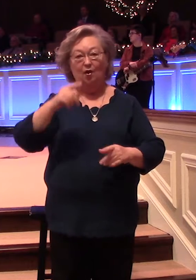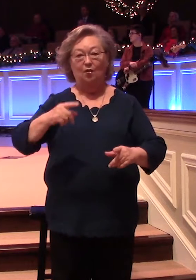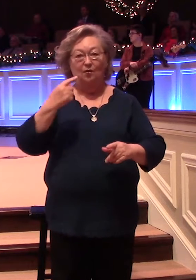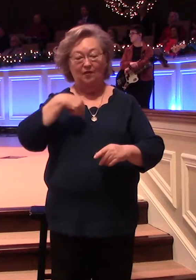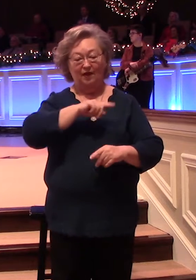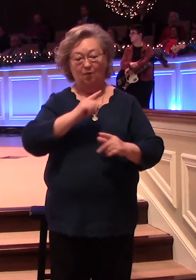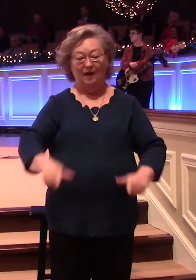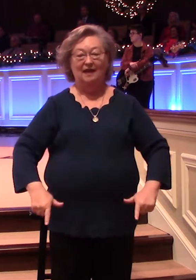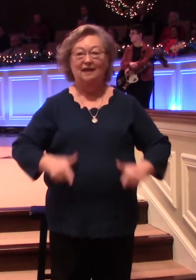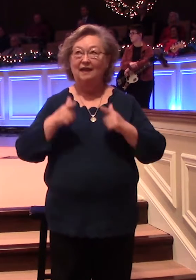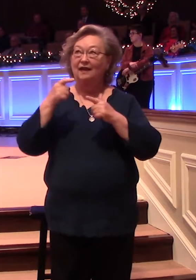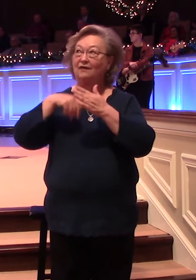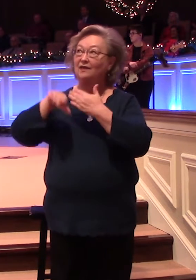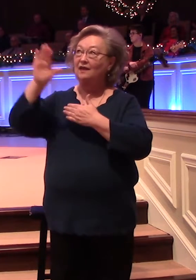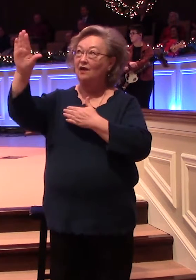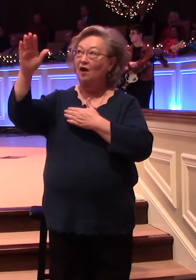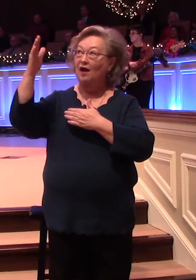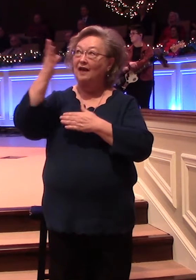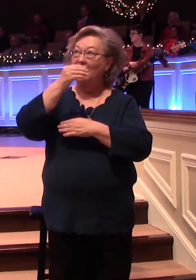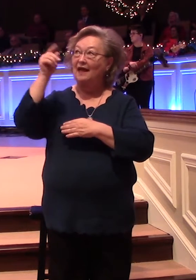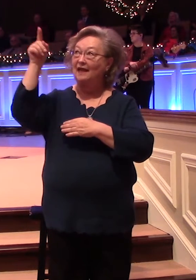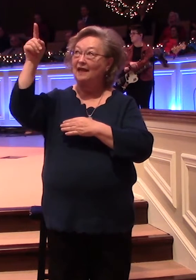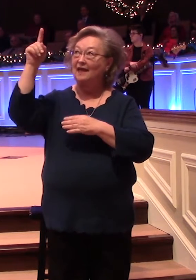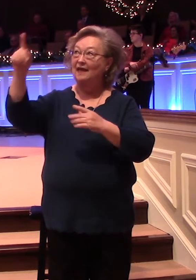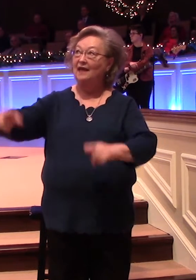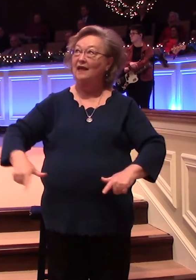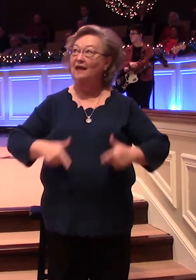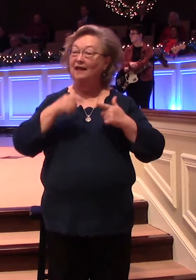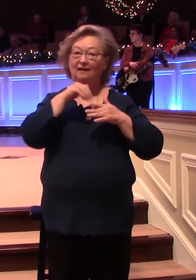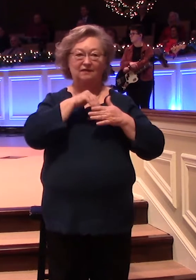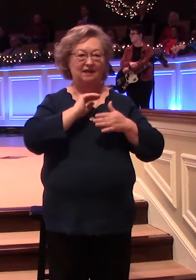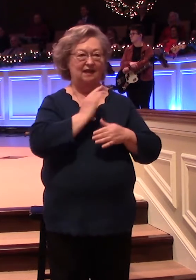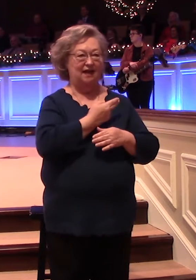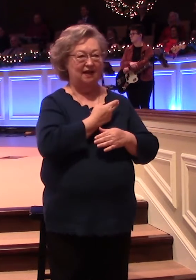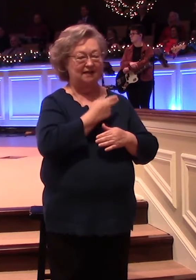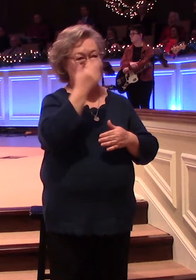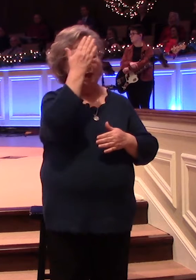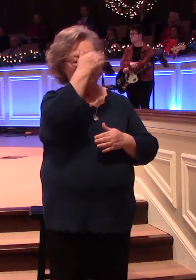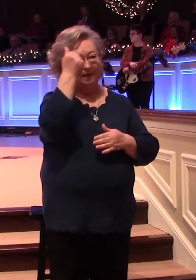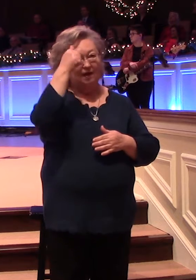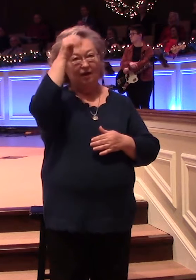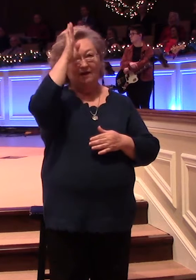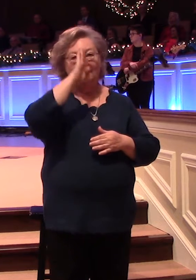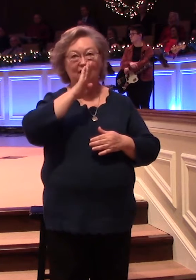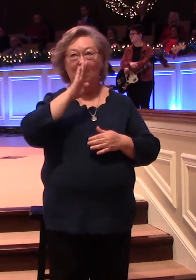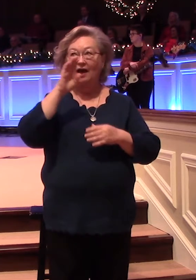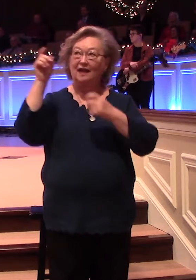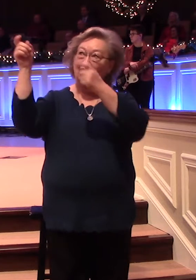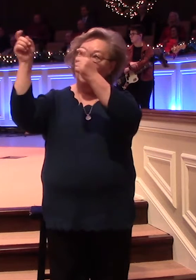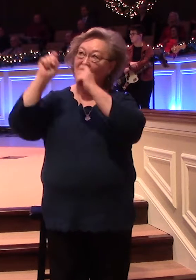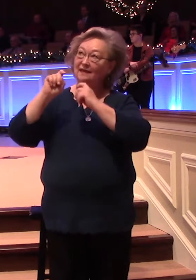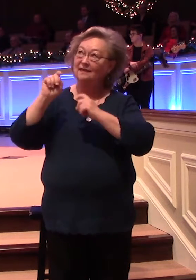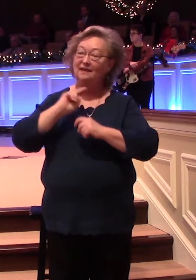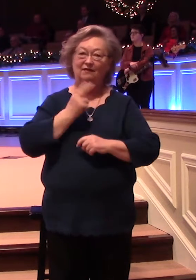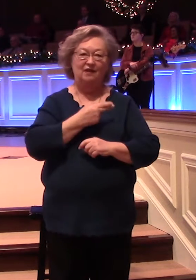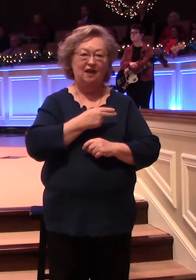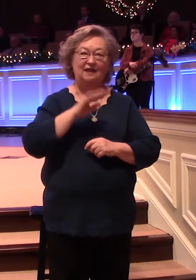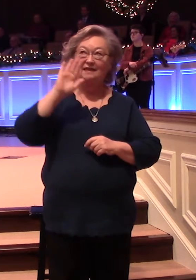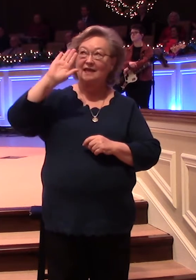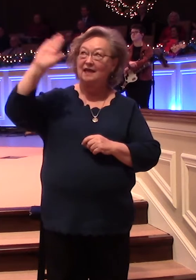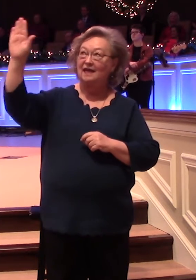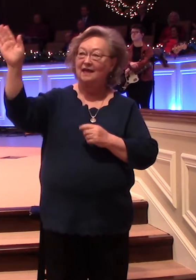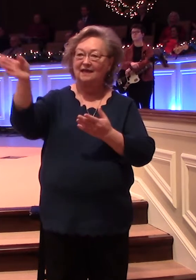us, because God has given us of his Spirit. We have seen and